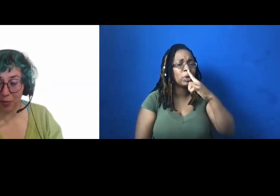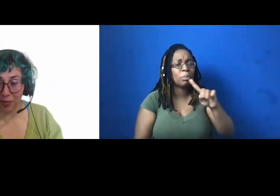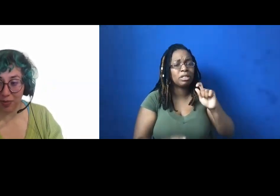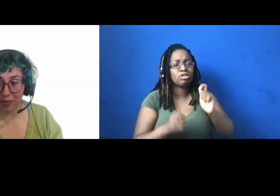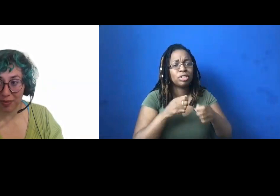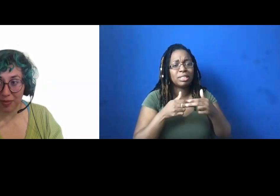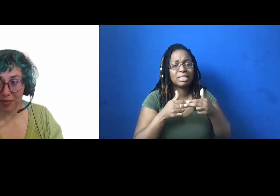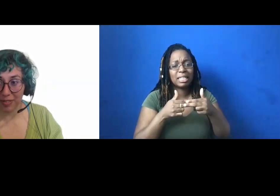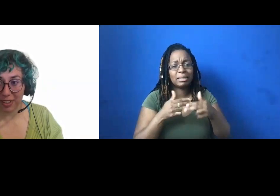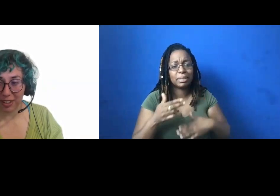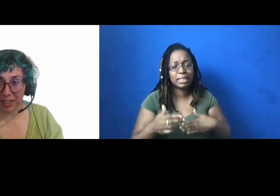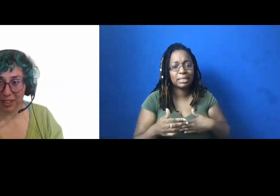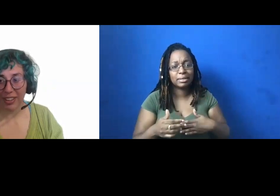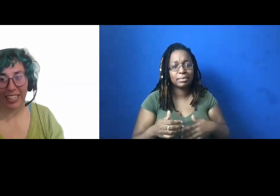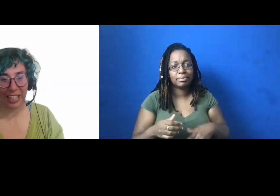slide?